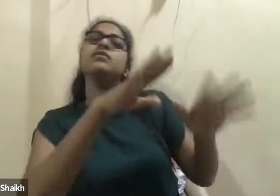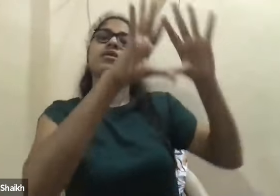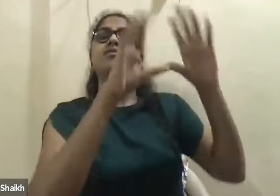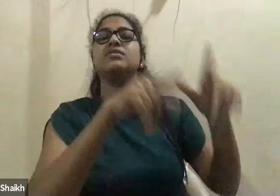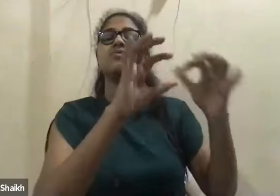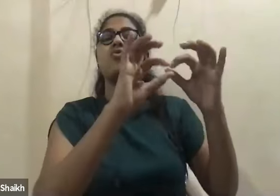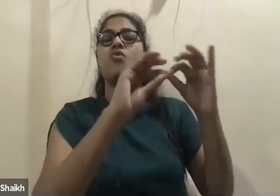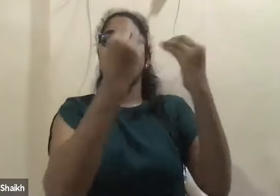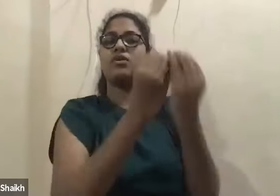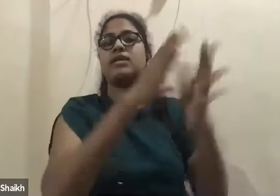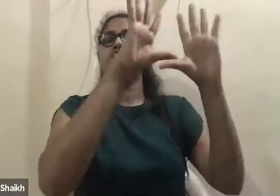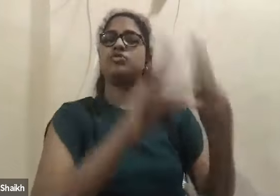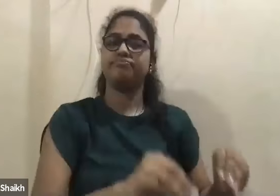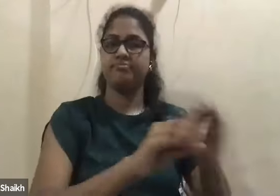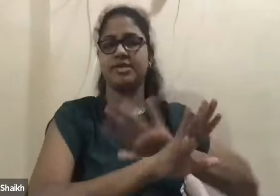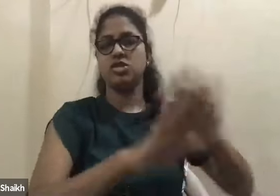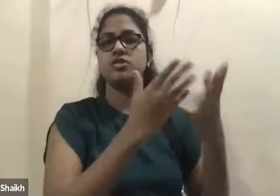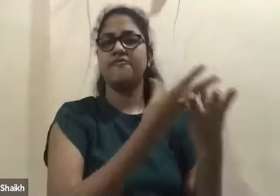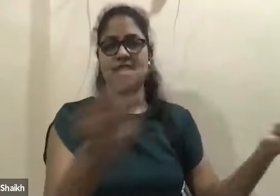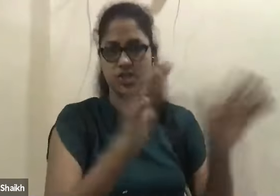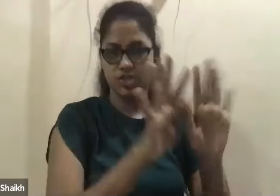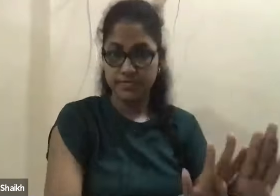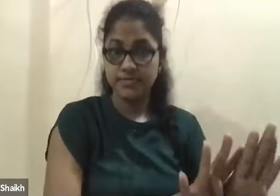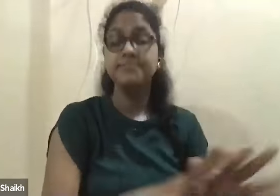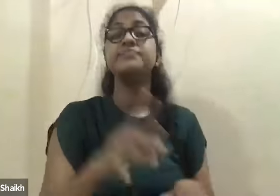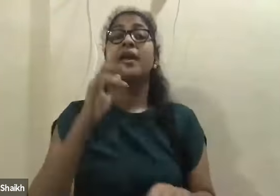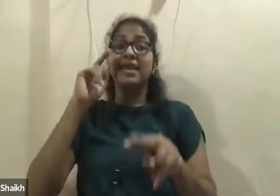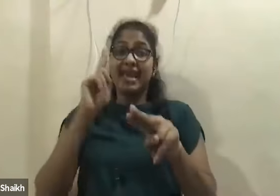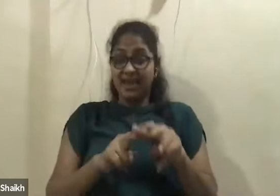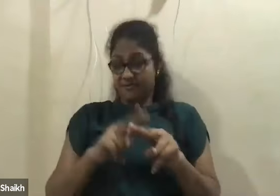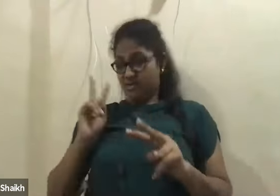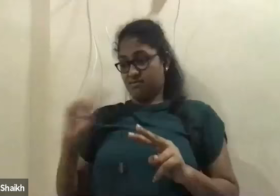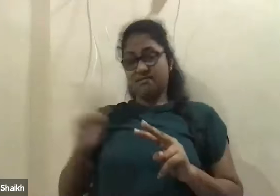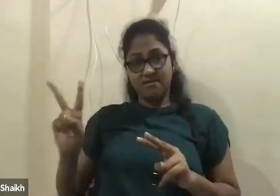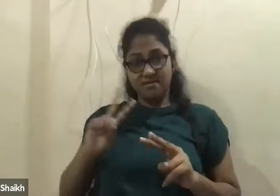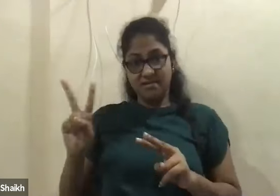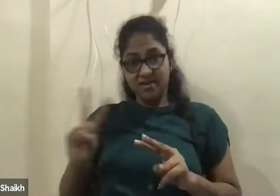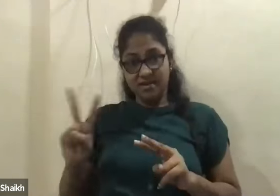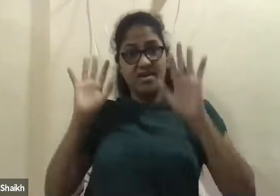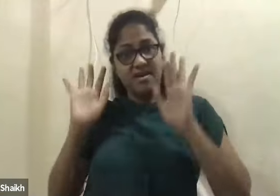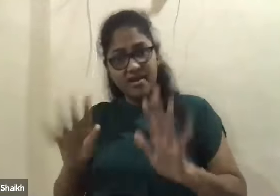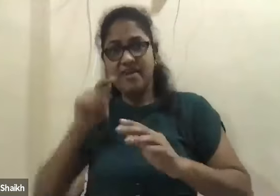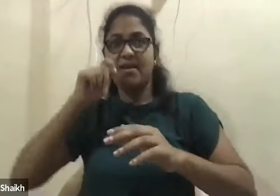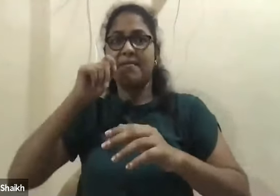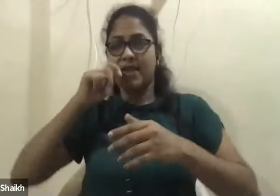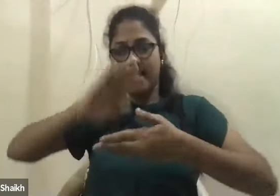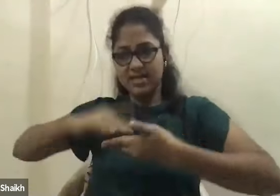dissolved. And the rest, of course, is in case both of us are there or the trustees are there, then according to the will and testament of